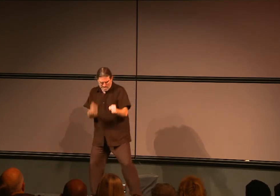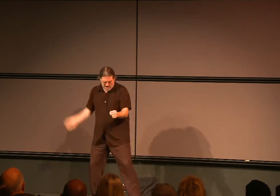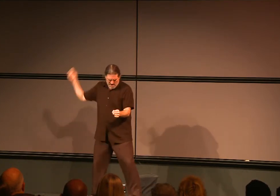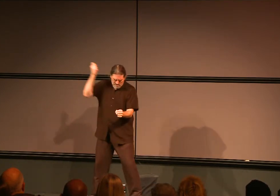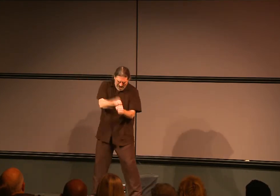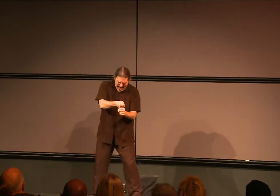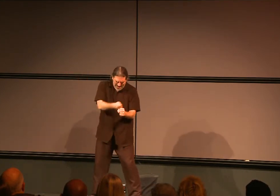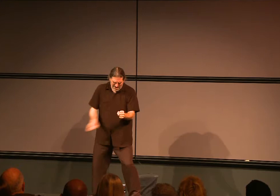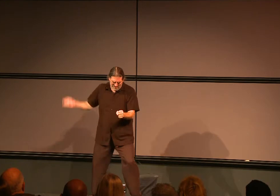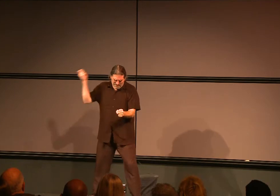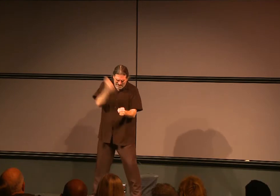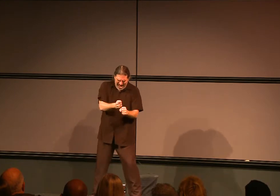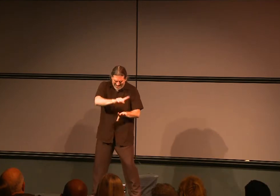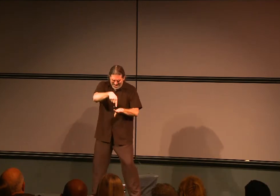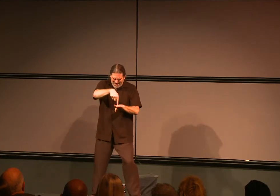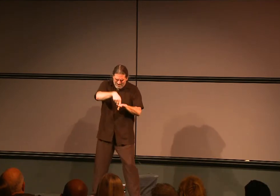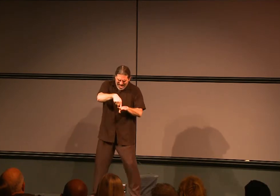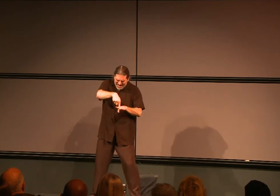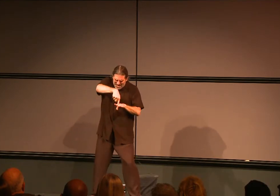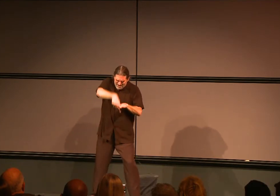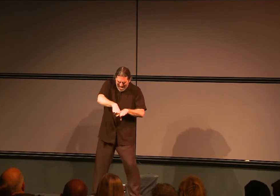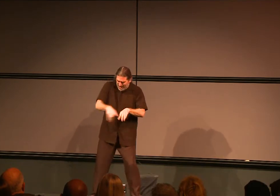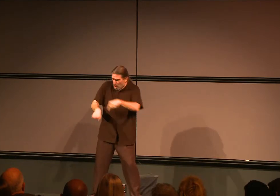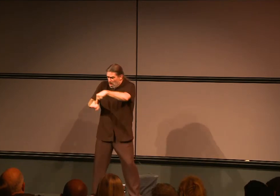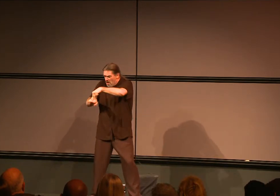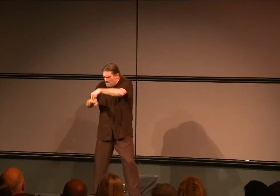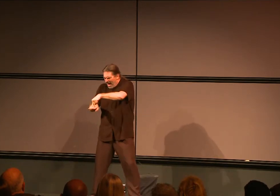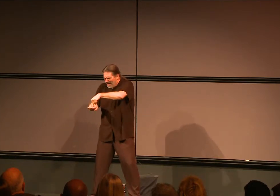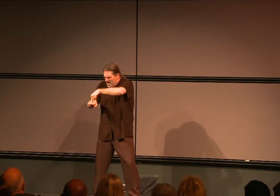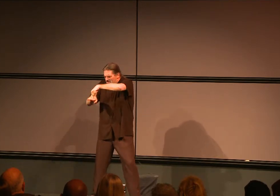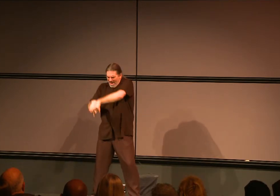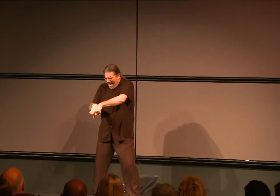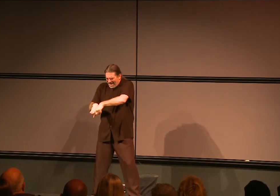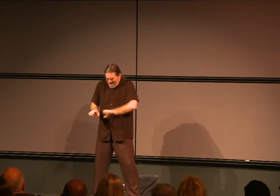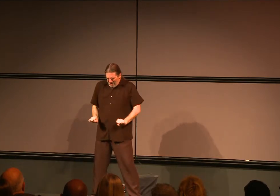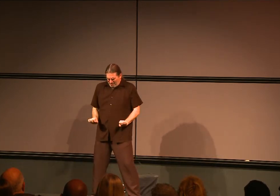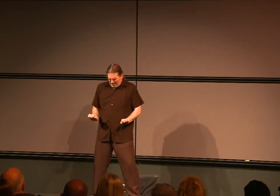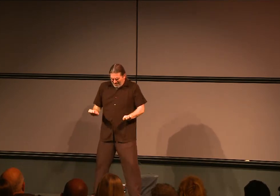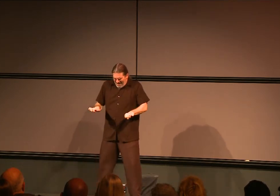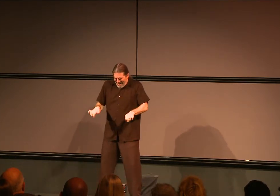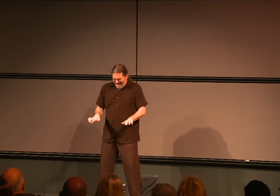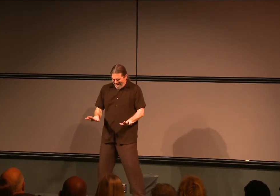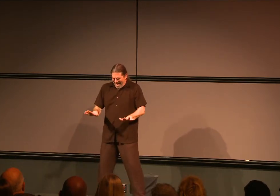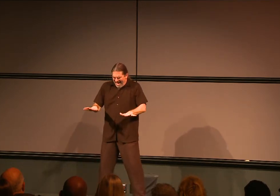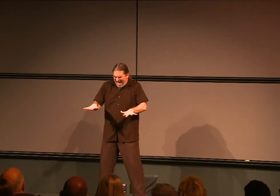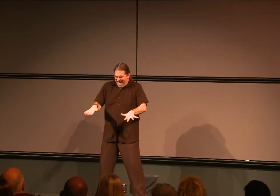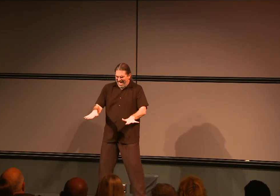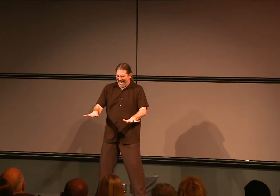He plants it through his foot, through his feet, bleeding.